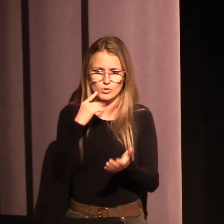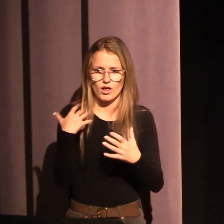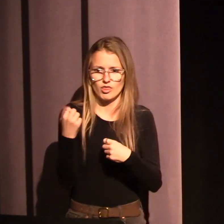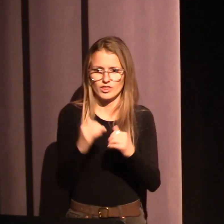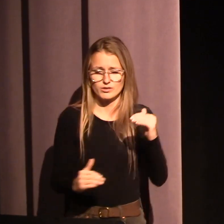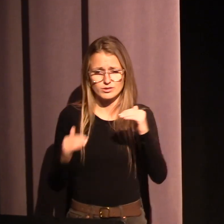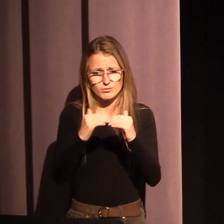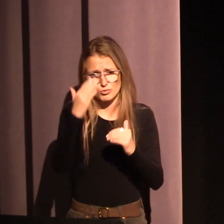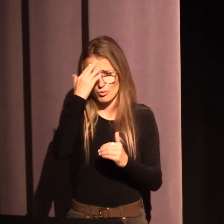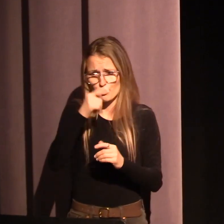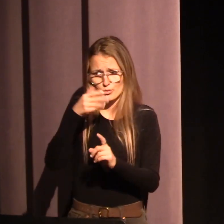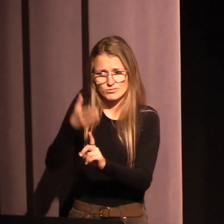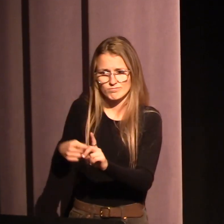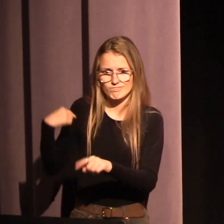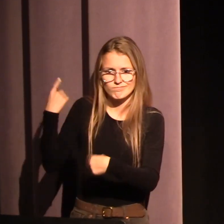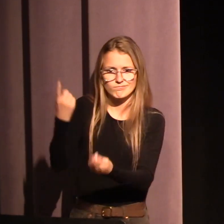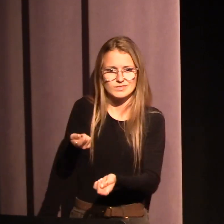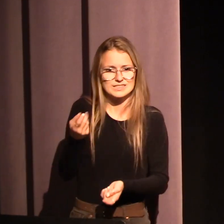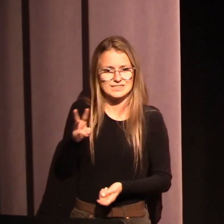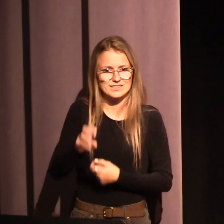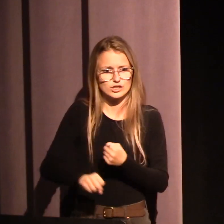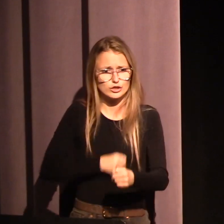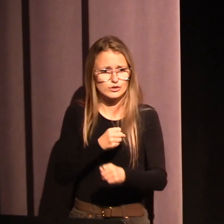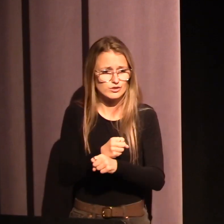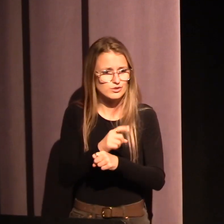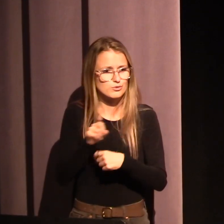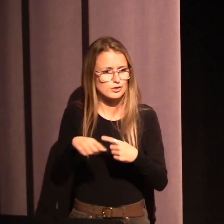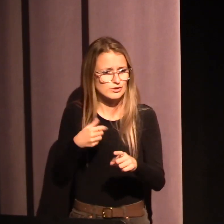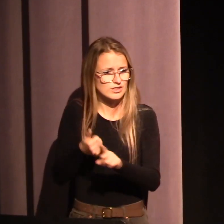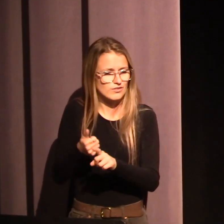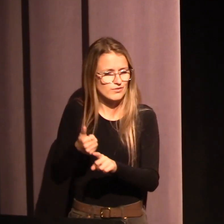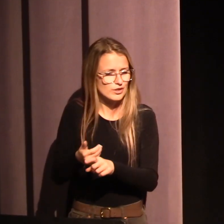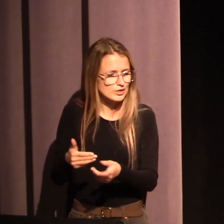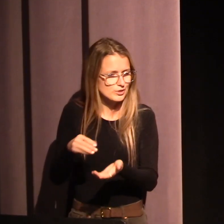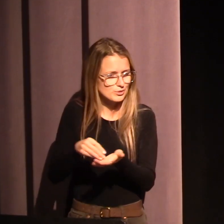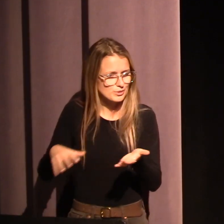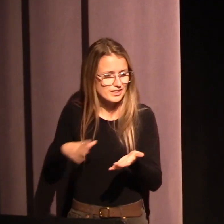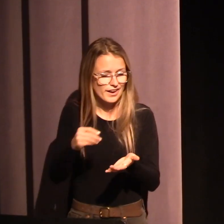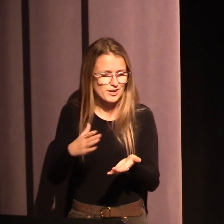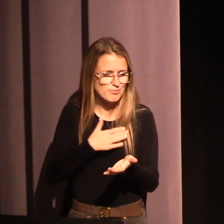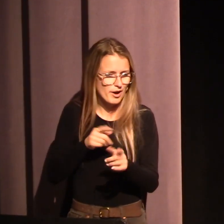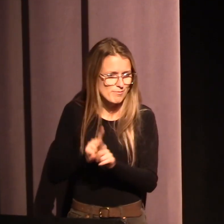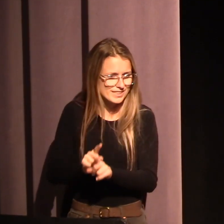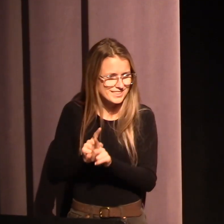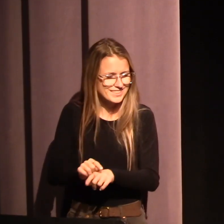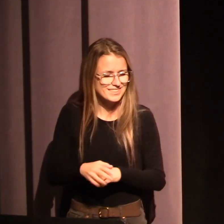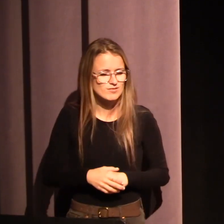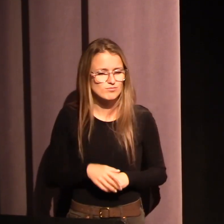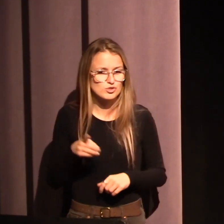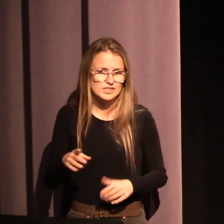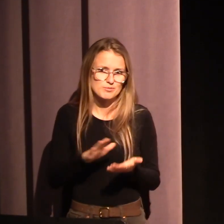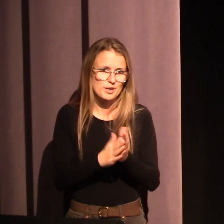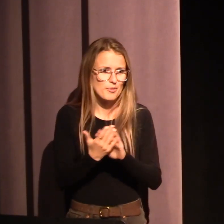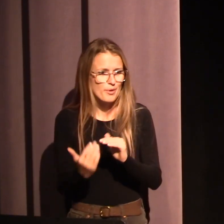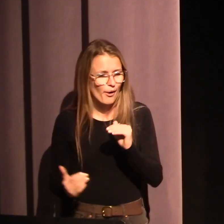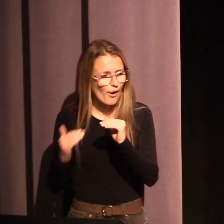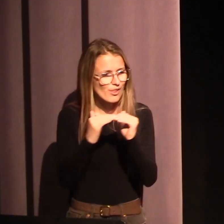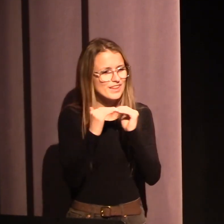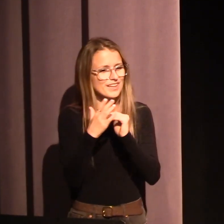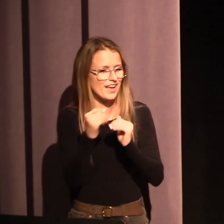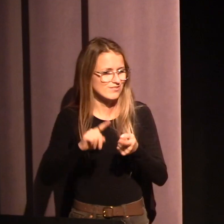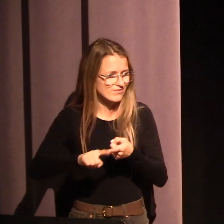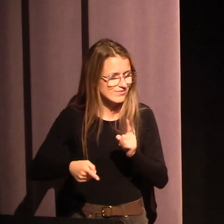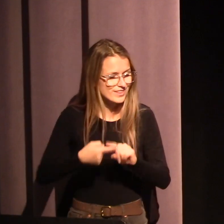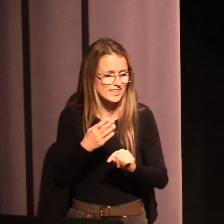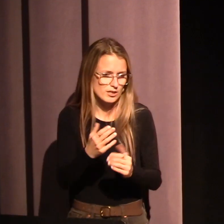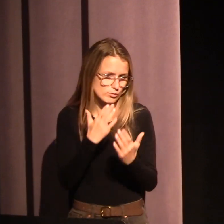for more than 16 years, since she was a doctoral student and my mentee. She's become a valued colleague and friend, and I'm